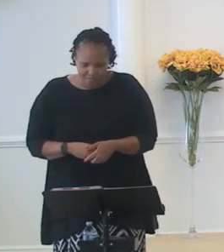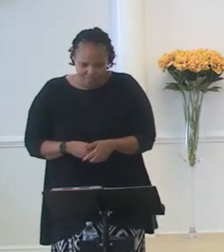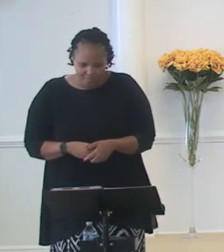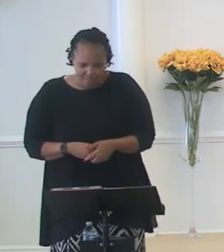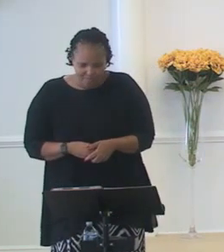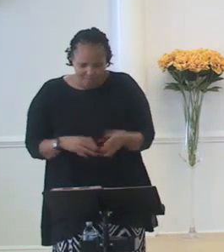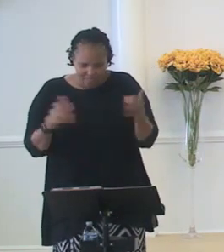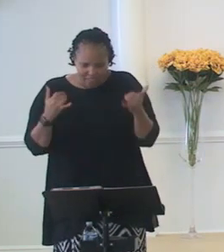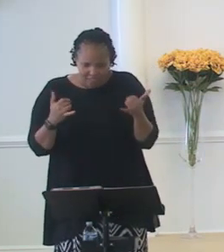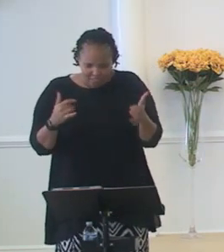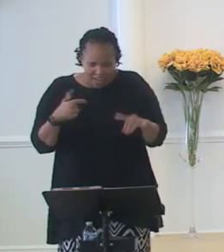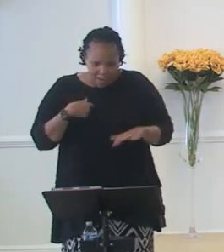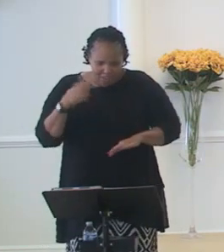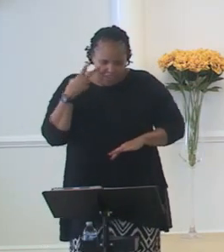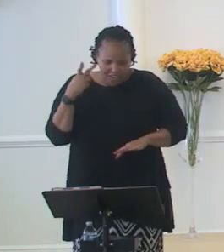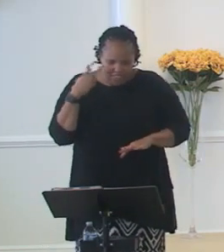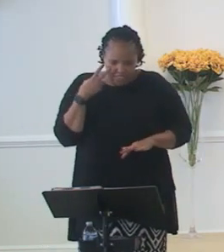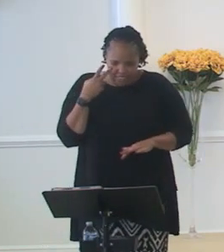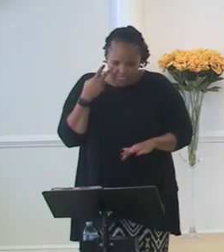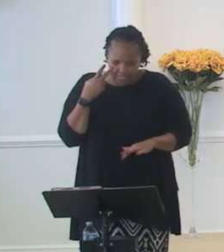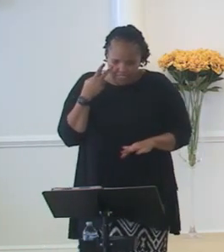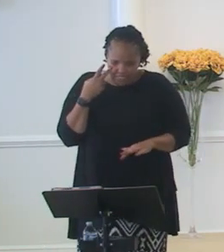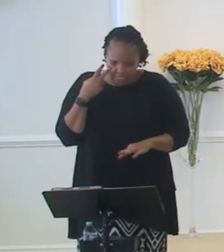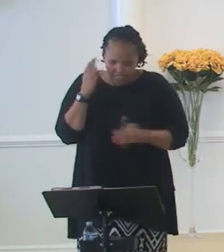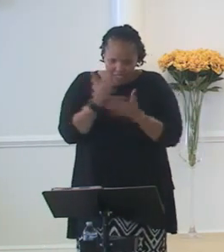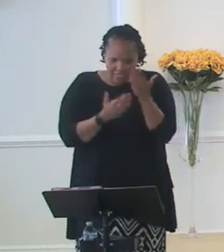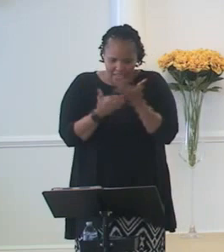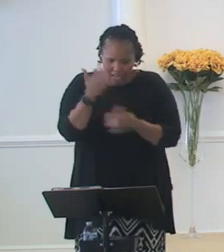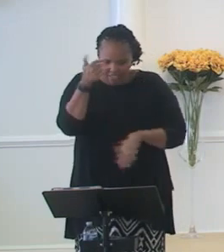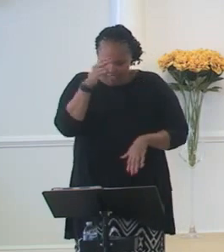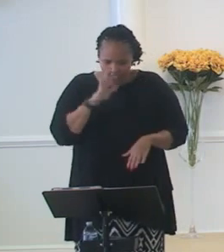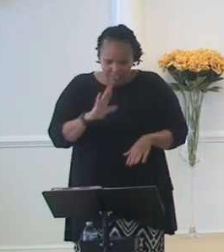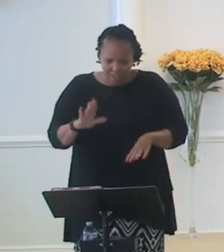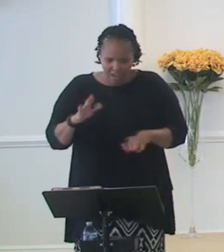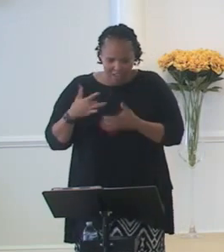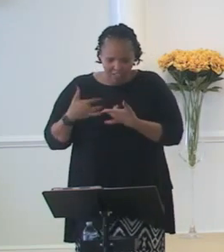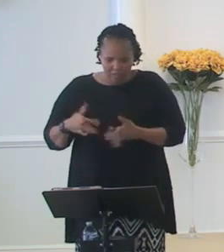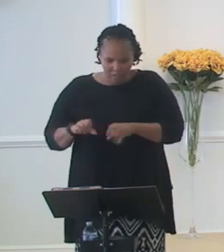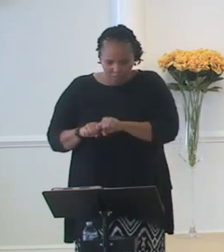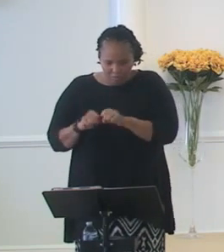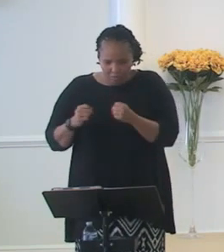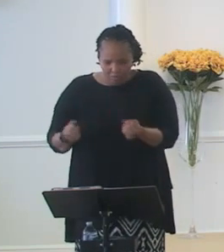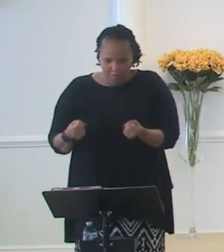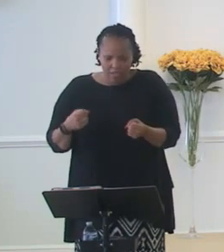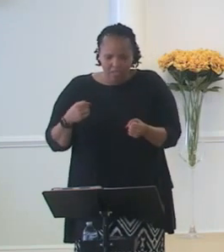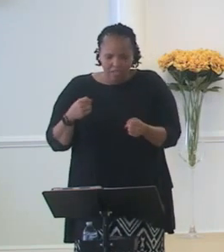Now that I see that it's the hand of God breaking me, I'm calm.